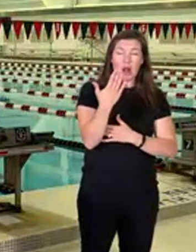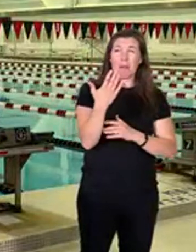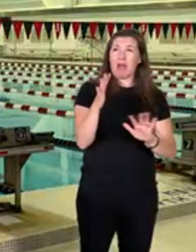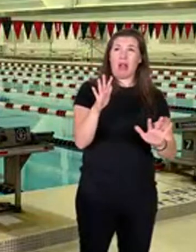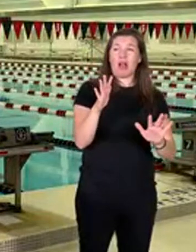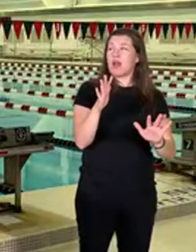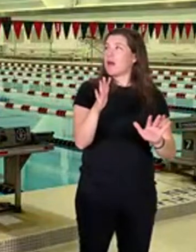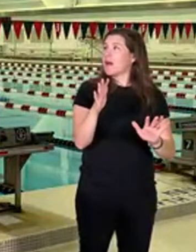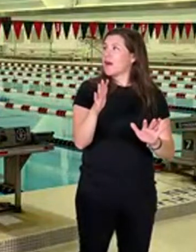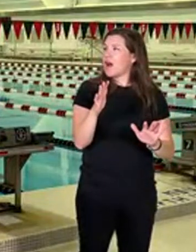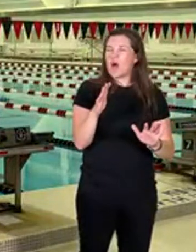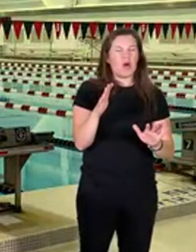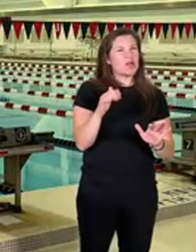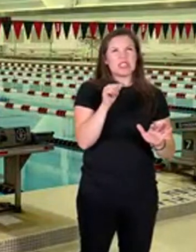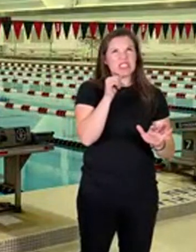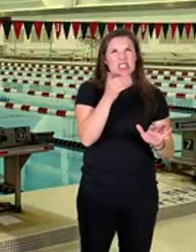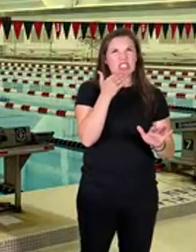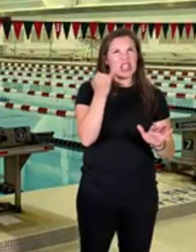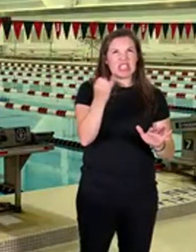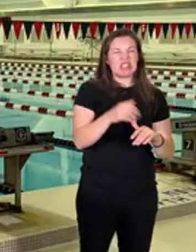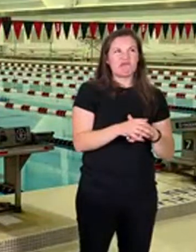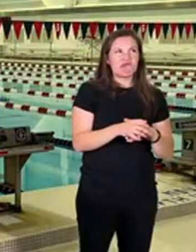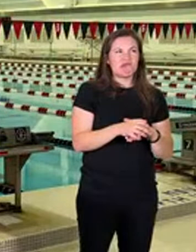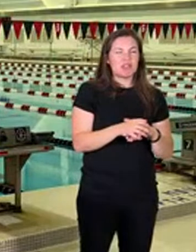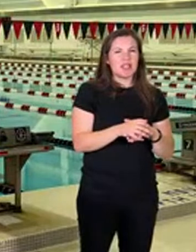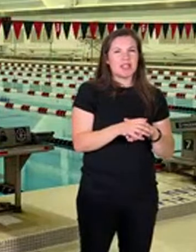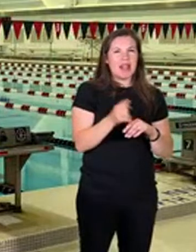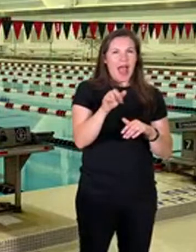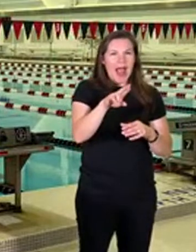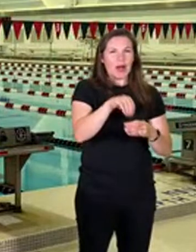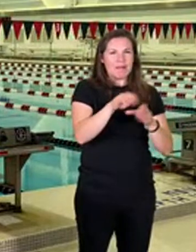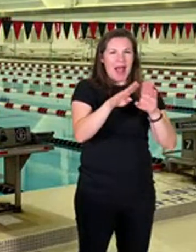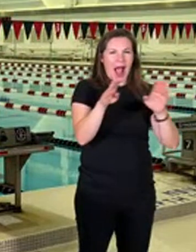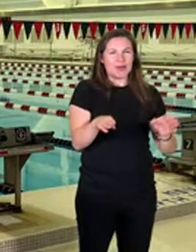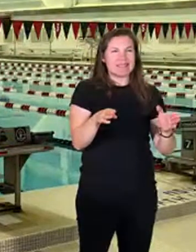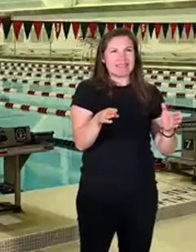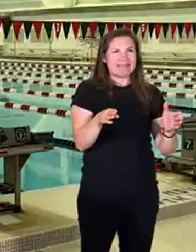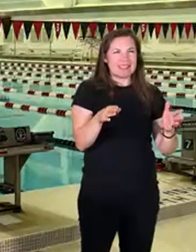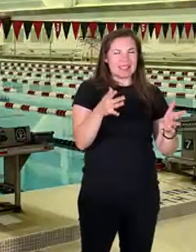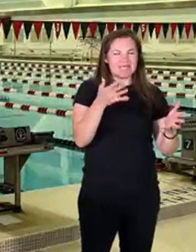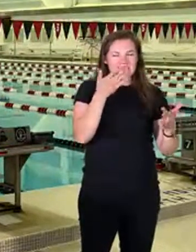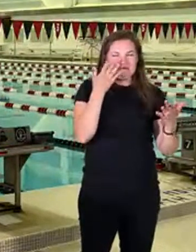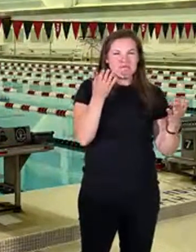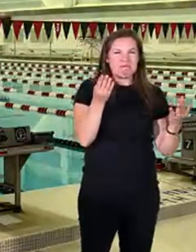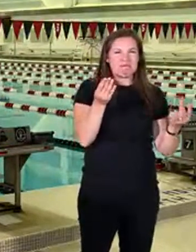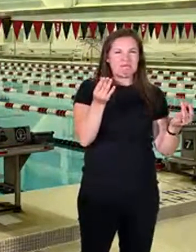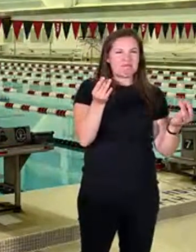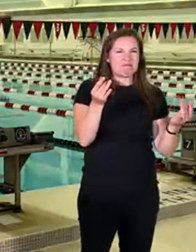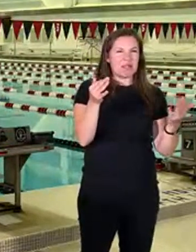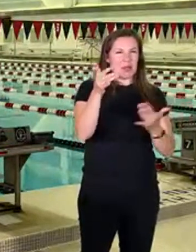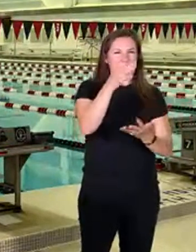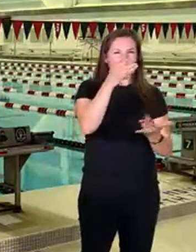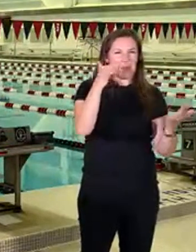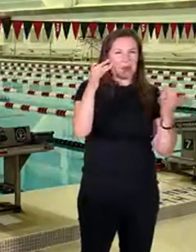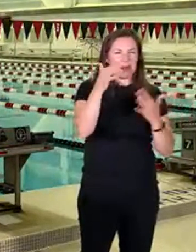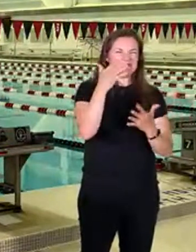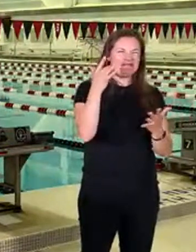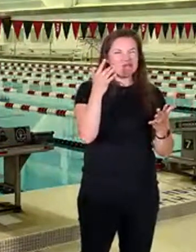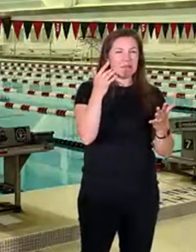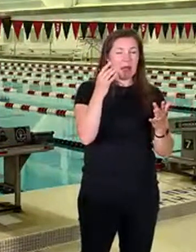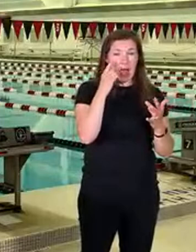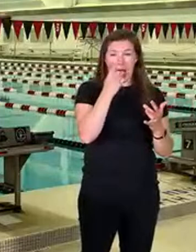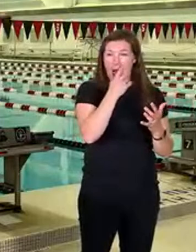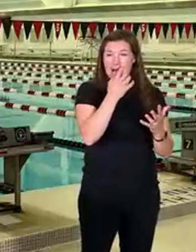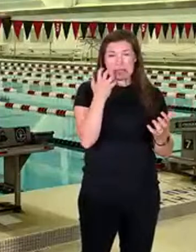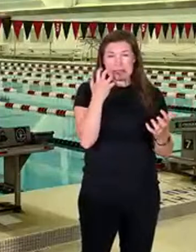like, kind of like, oh, that was probably not a good idea, because now the air in my house has that tinge to it. My eyes